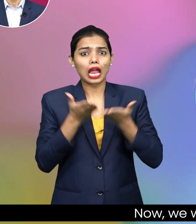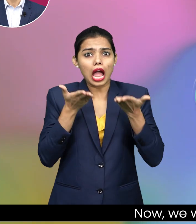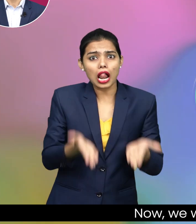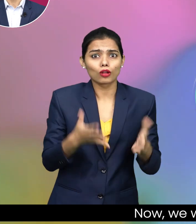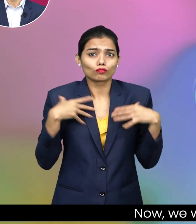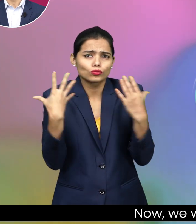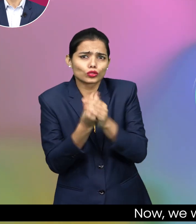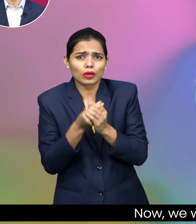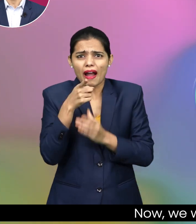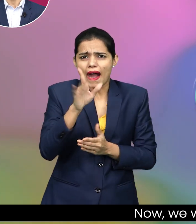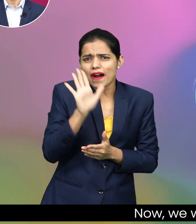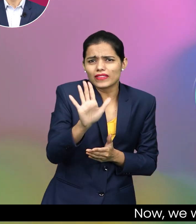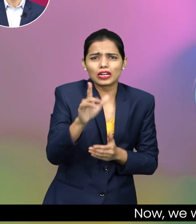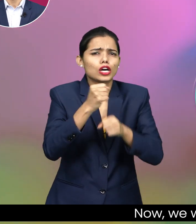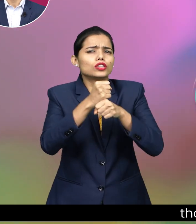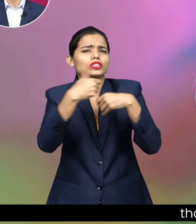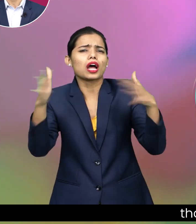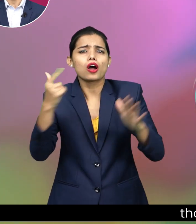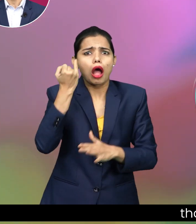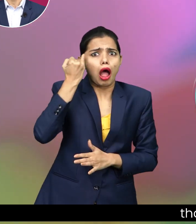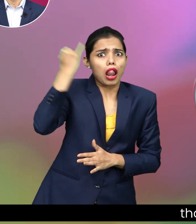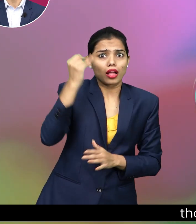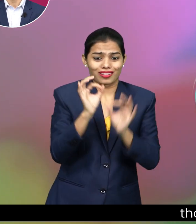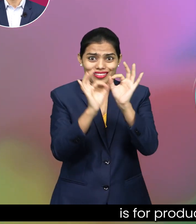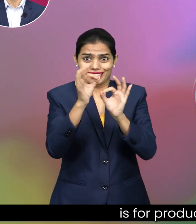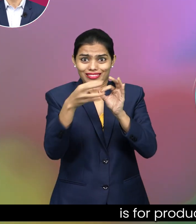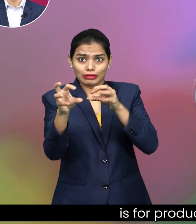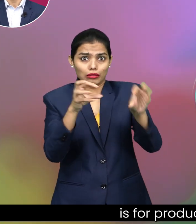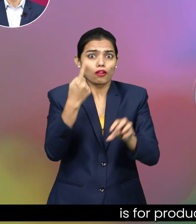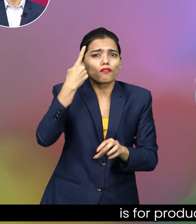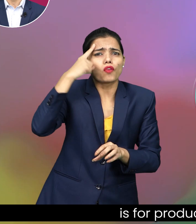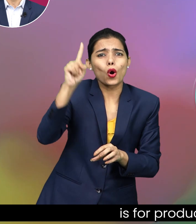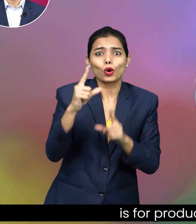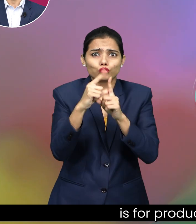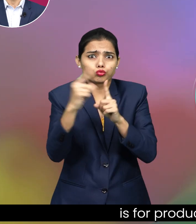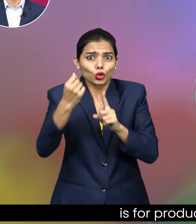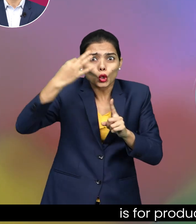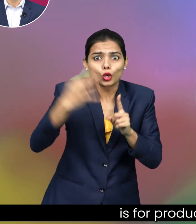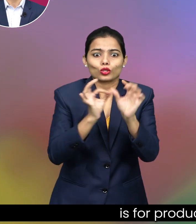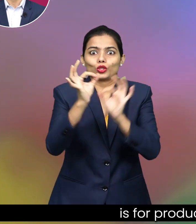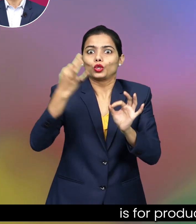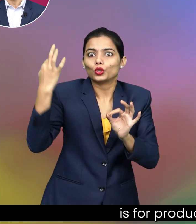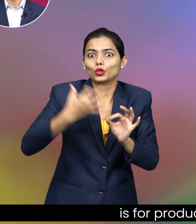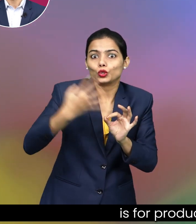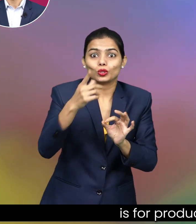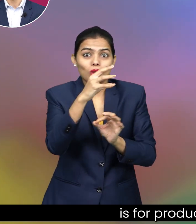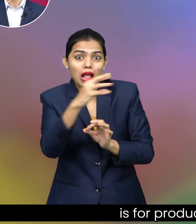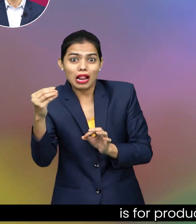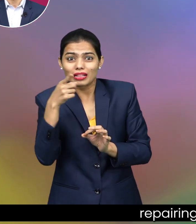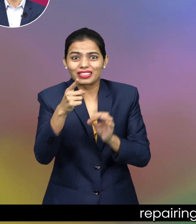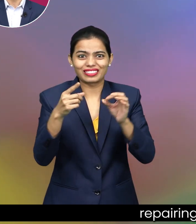Now, we will have general idea that cell division is for producing new cells and